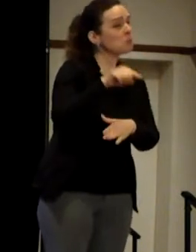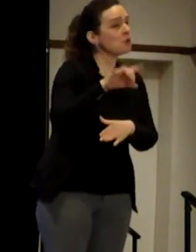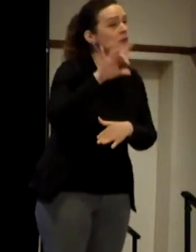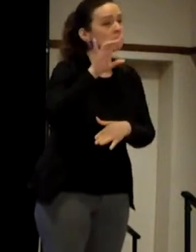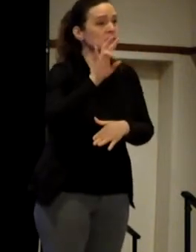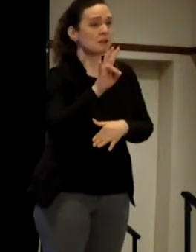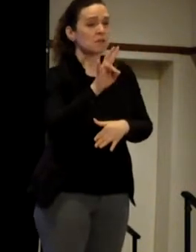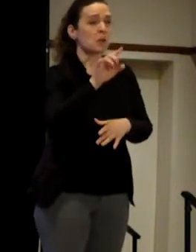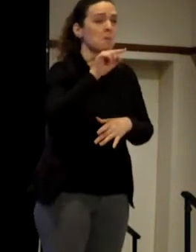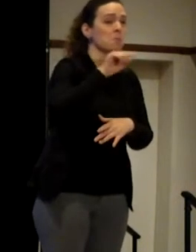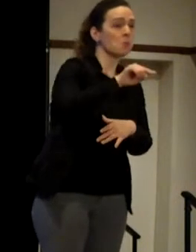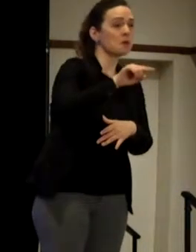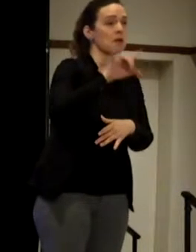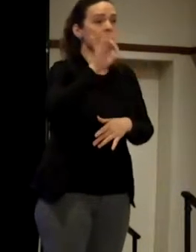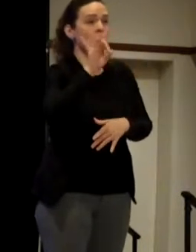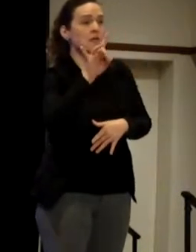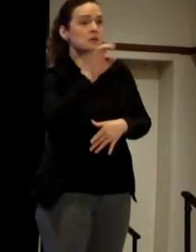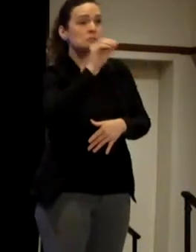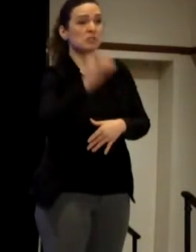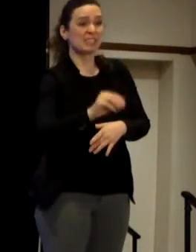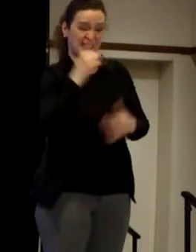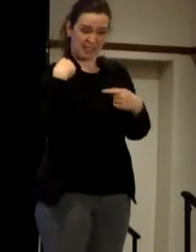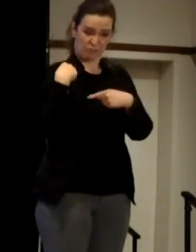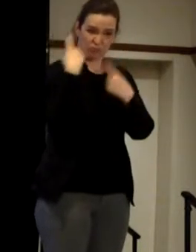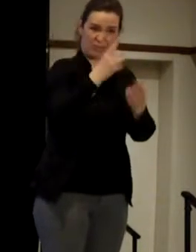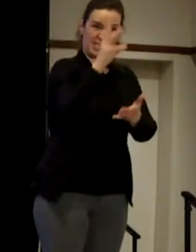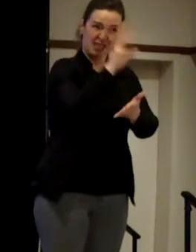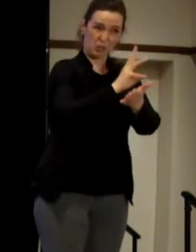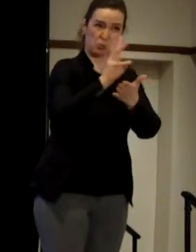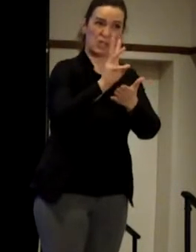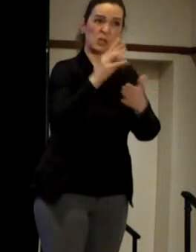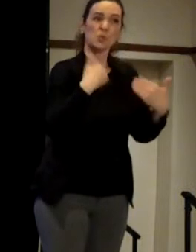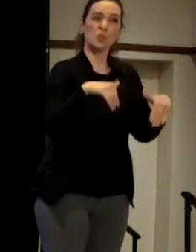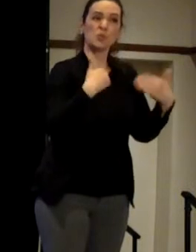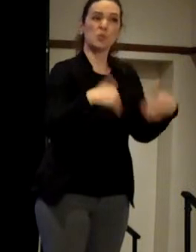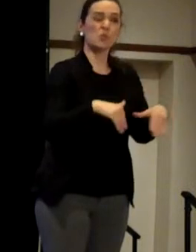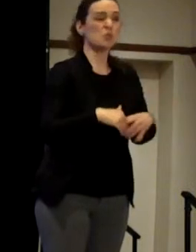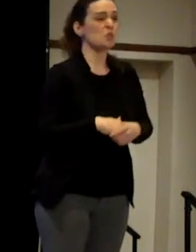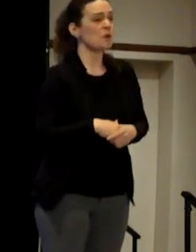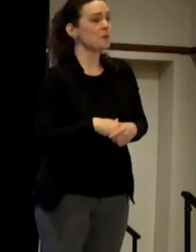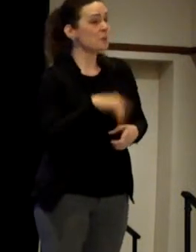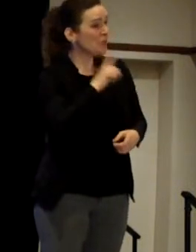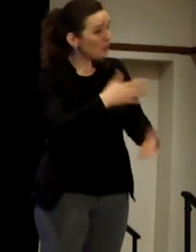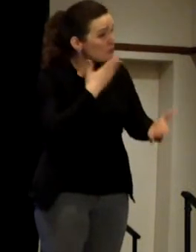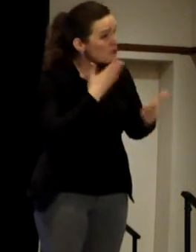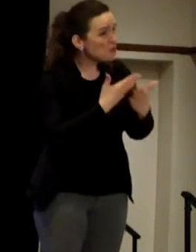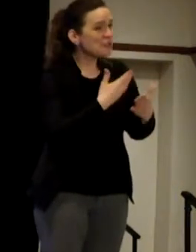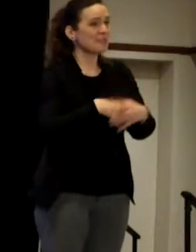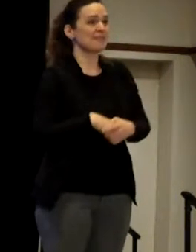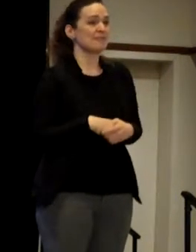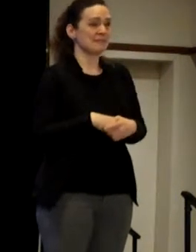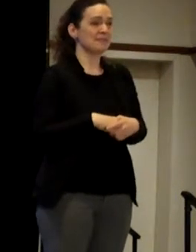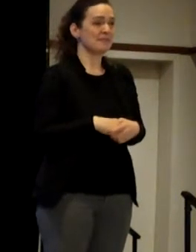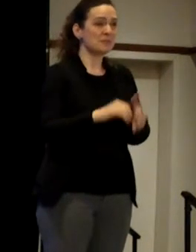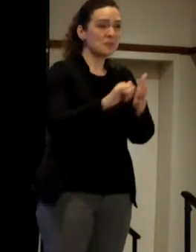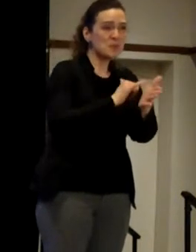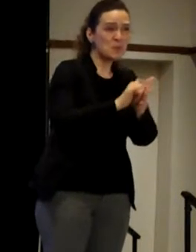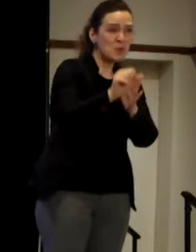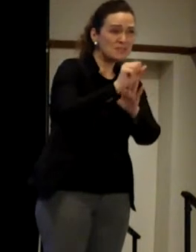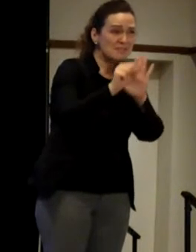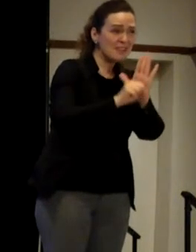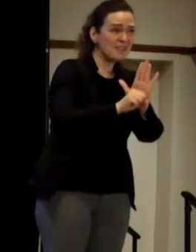weeks. It's really, really very good stuff. Even within New York State, we're in a much, much better place